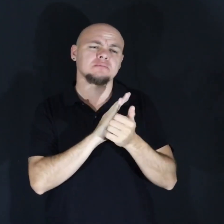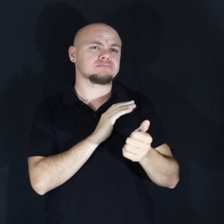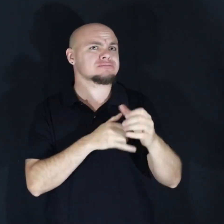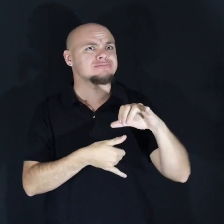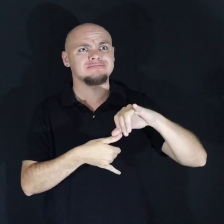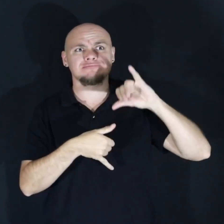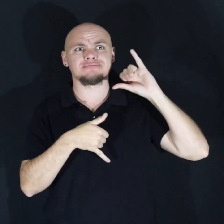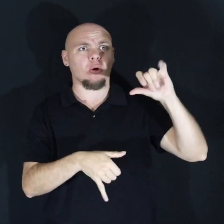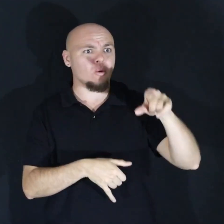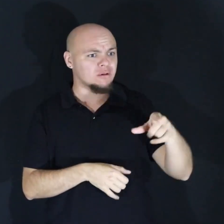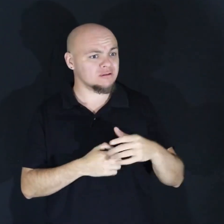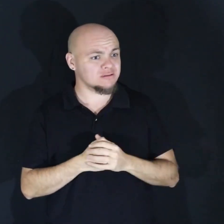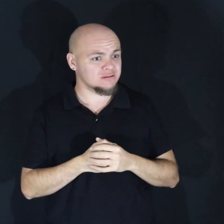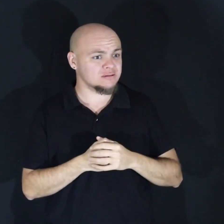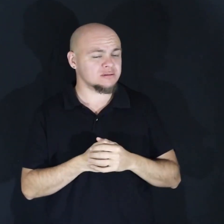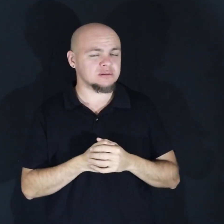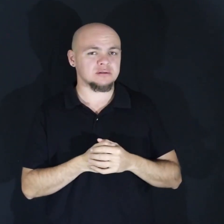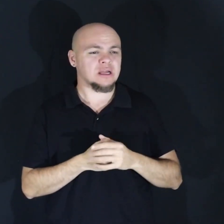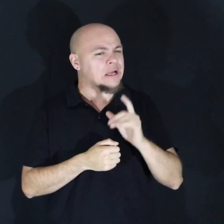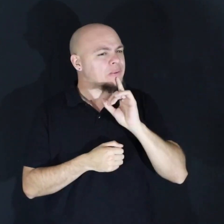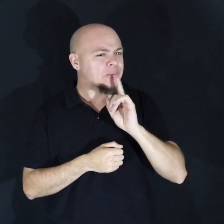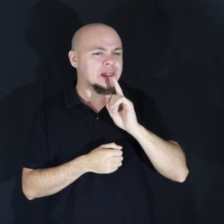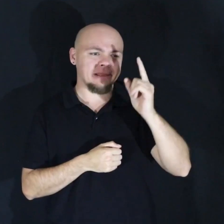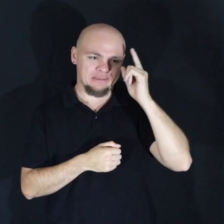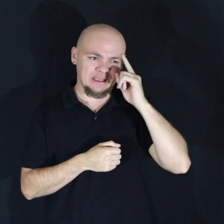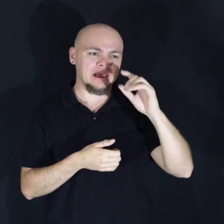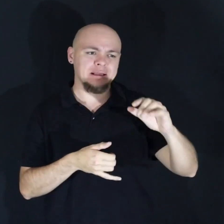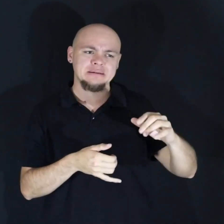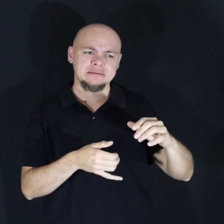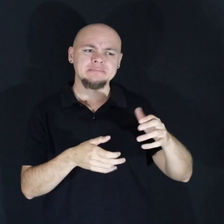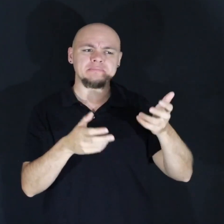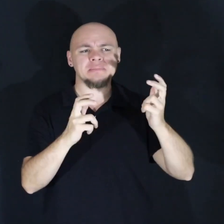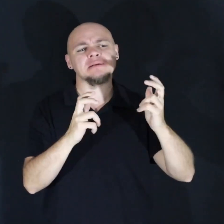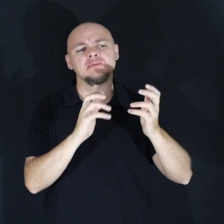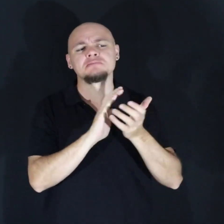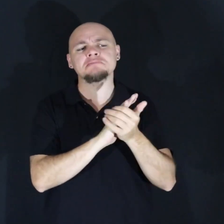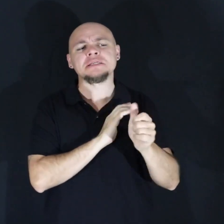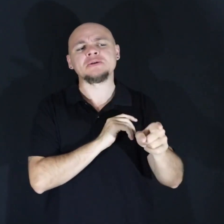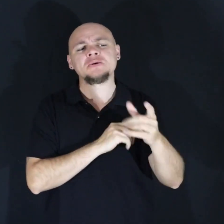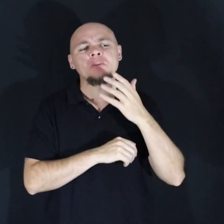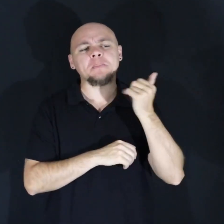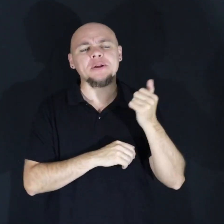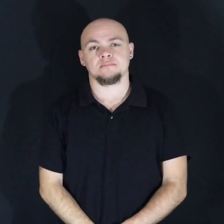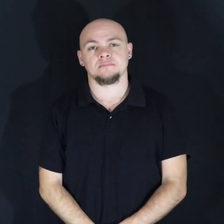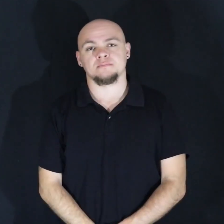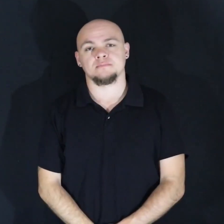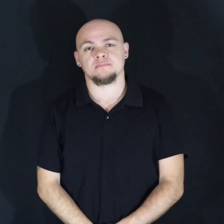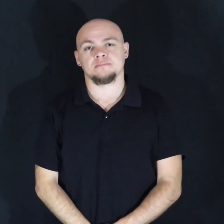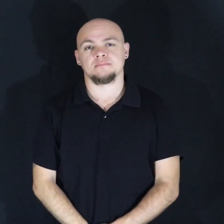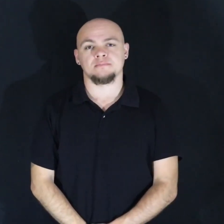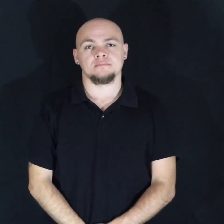tall? I really think basketball is more suited to your strengths."